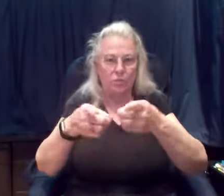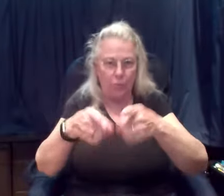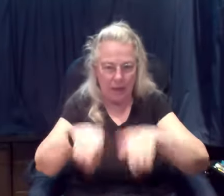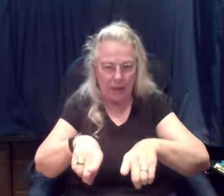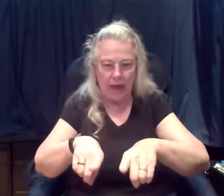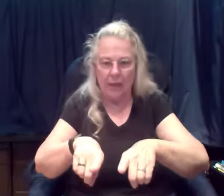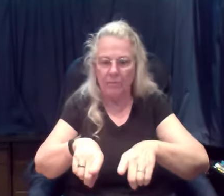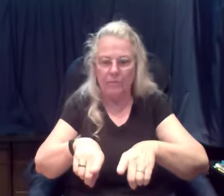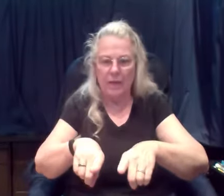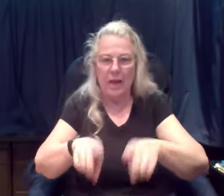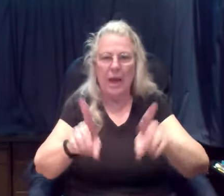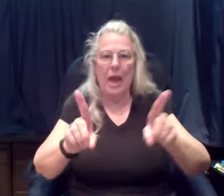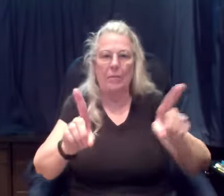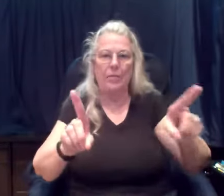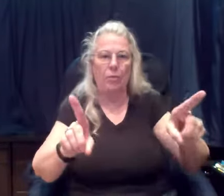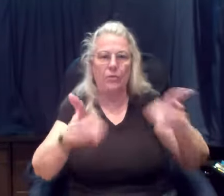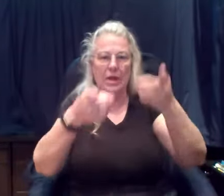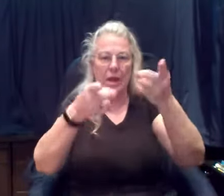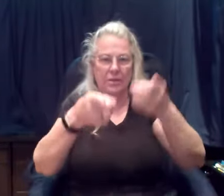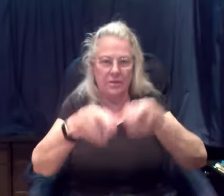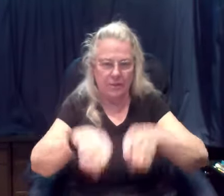it down. Happen. Both D hands at the same time.